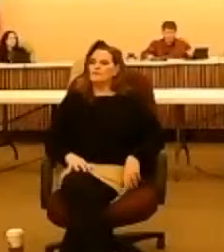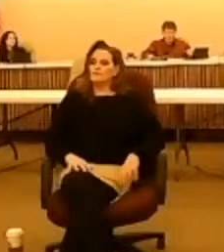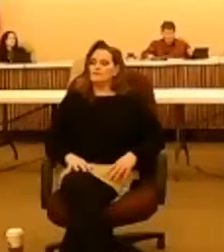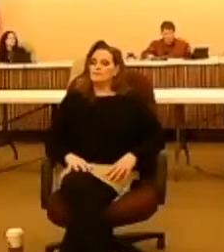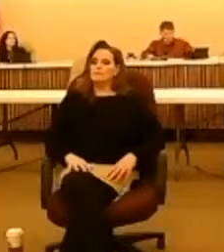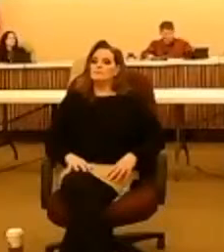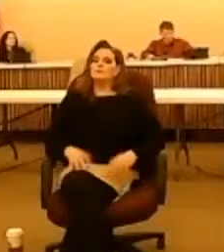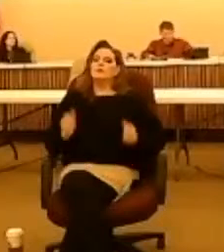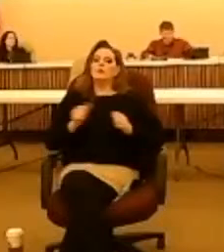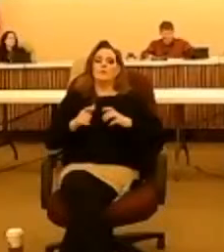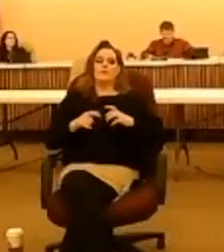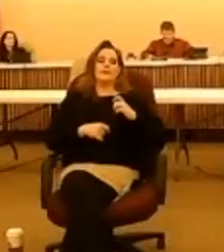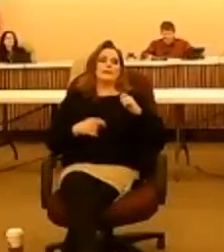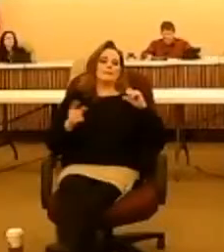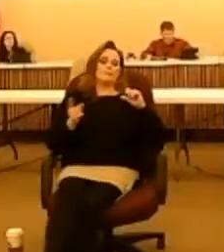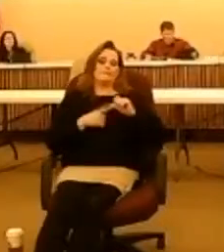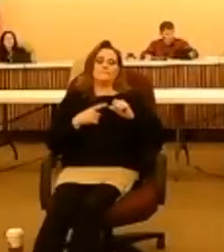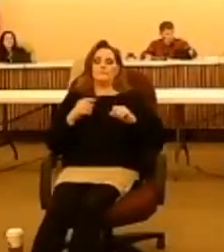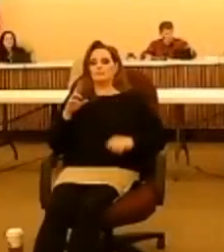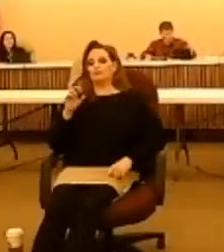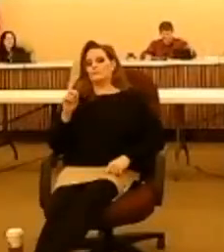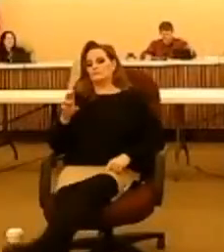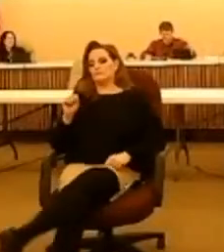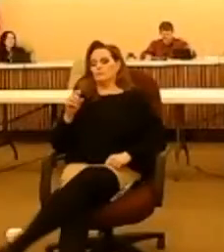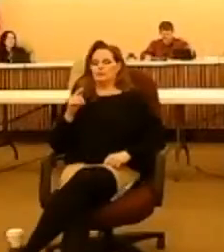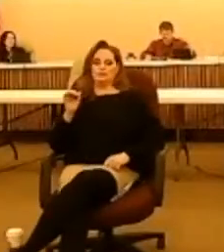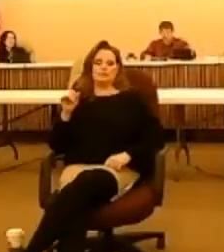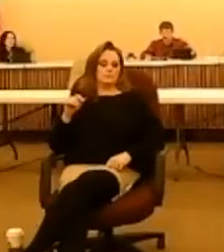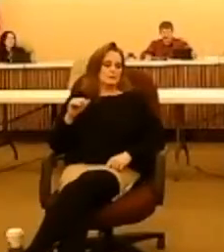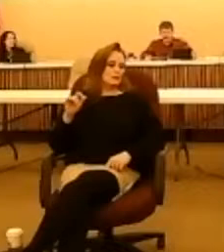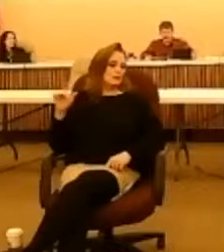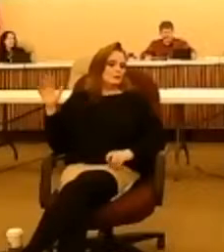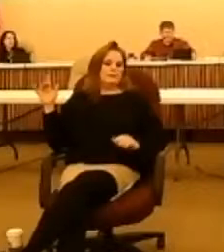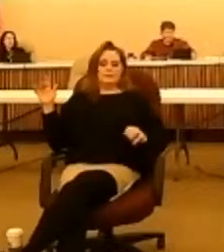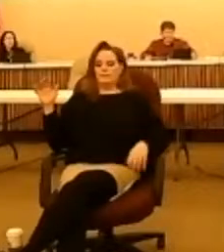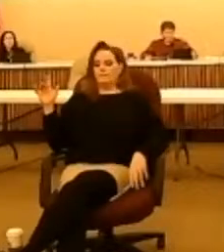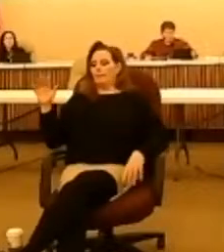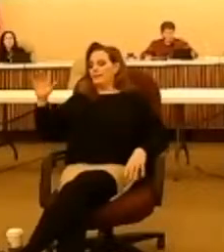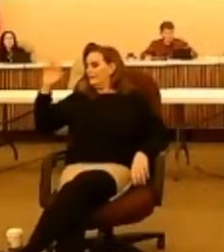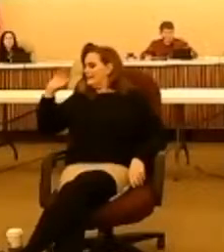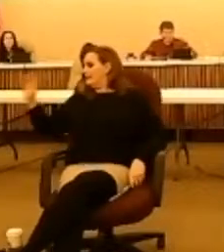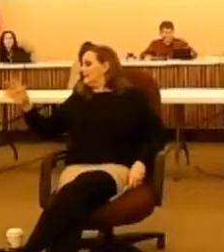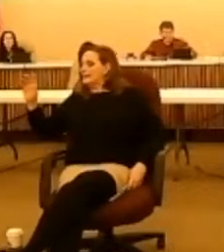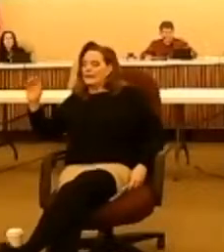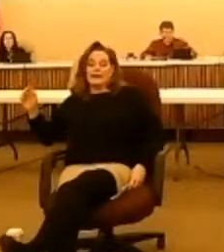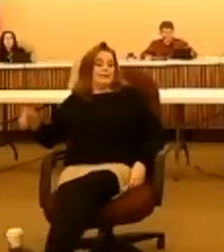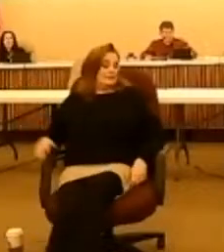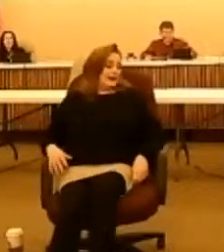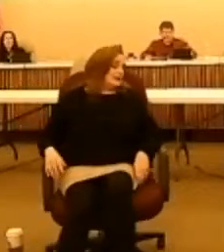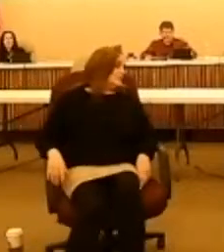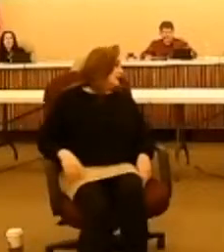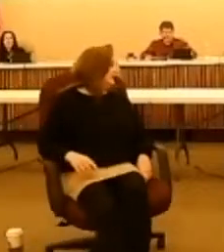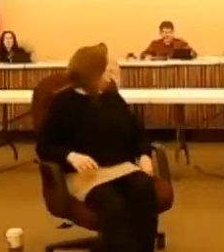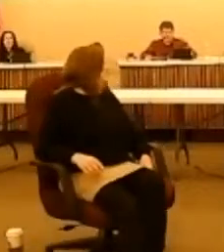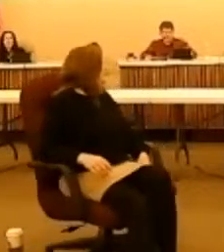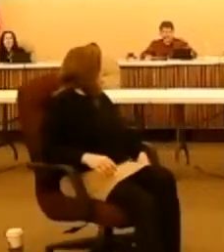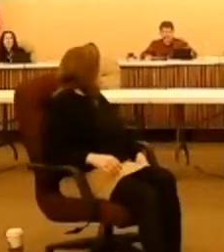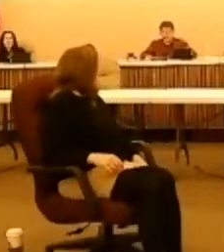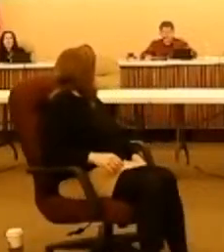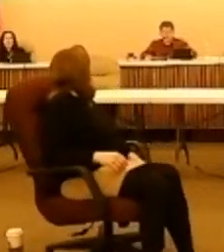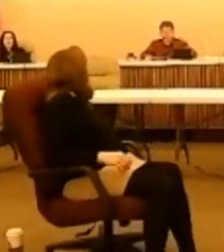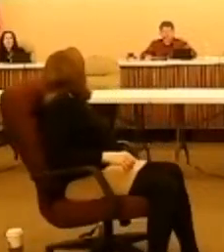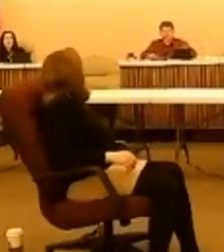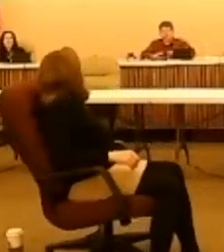With that, can I get my first resolution? Does Terry need a break? Let me. Oh, that's a good point. 5 minute, Terry, you need a 5 minute? My stuff is. You